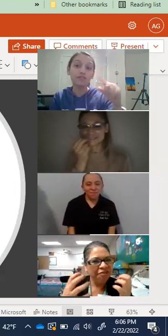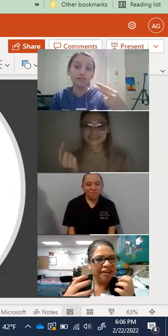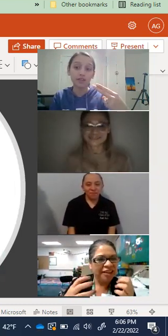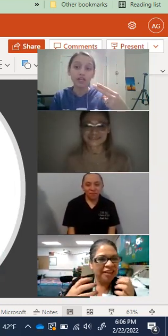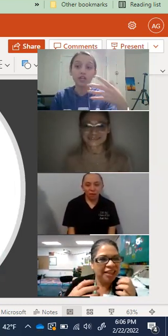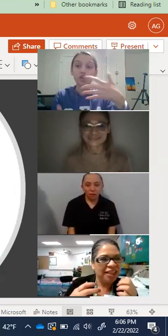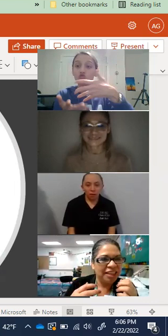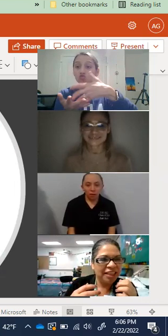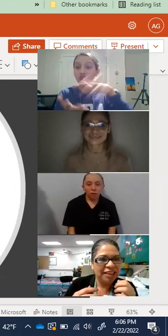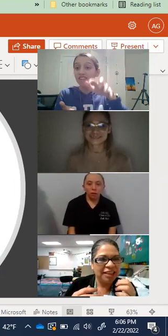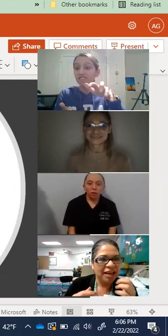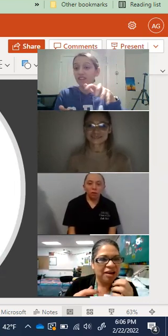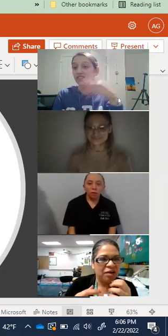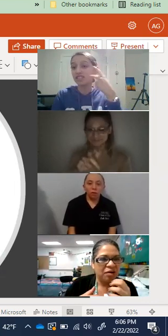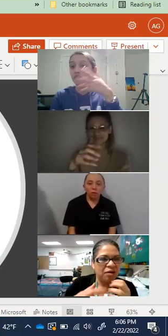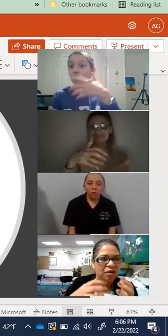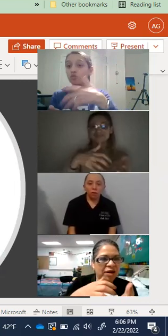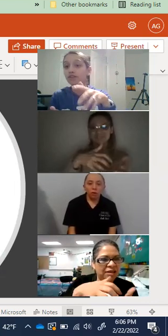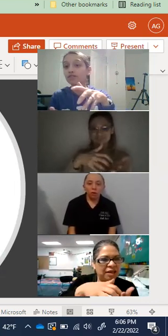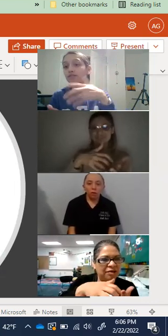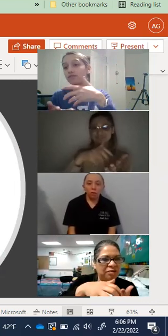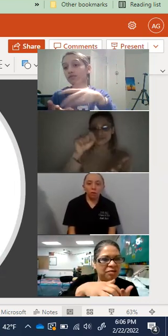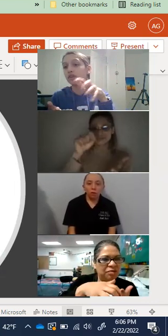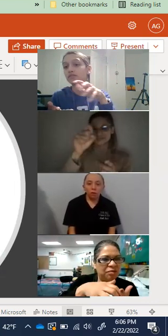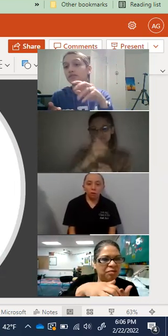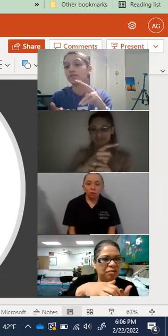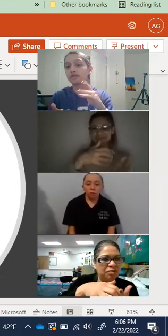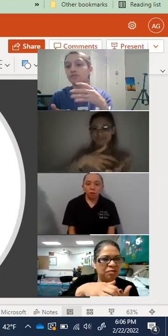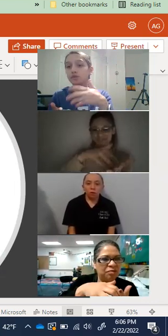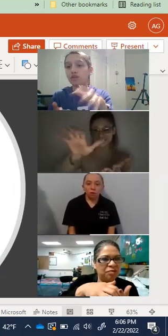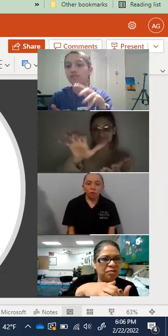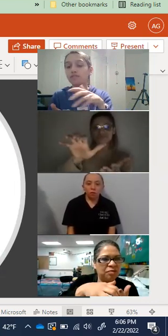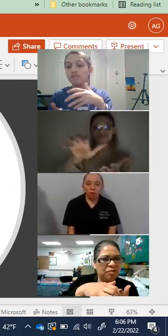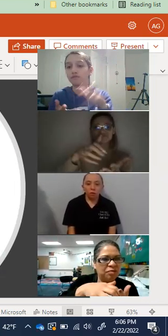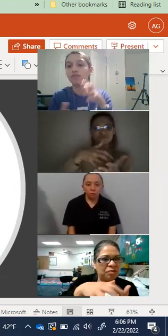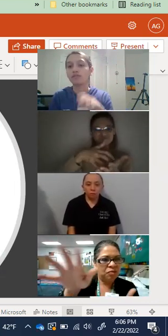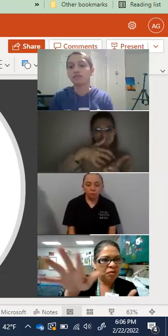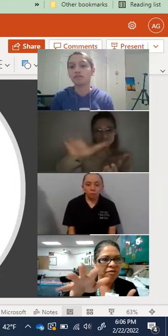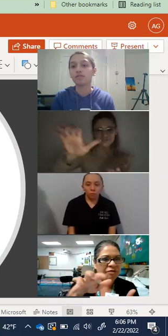Rough, Rough. I've seen rough. rough.